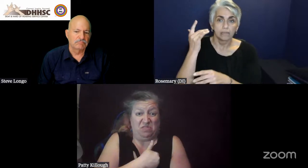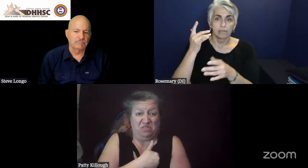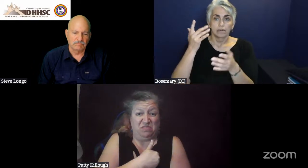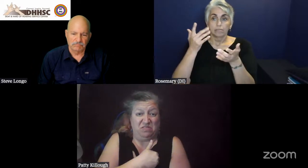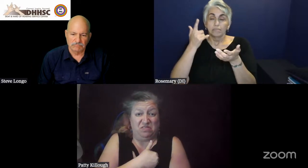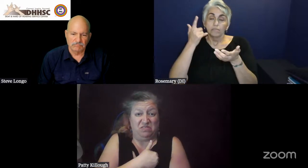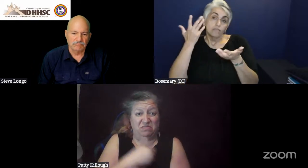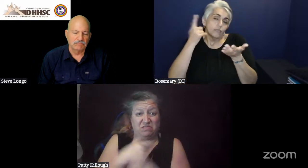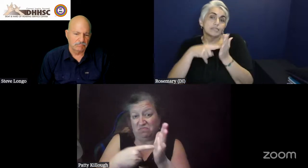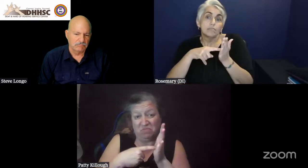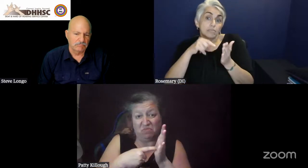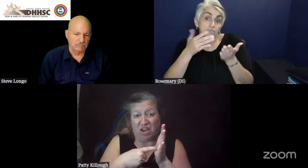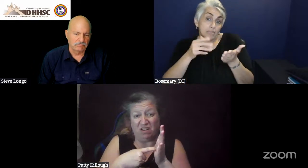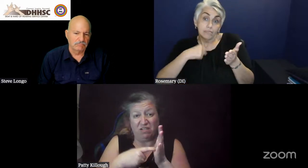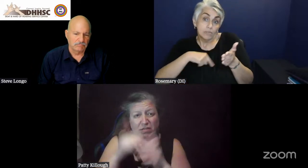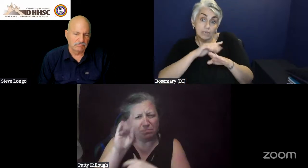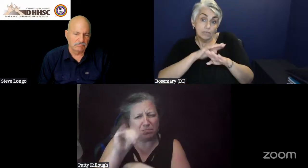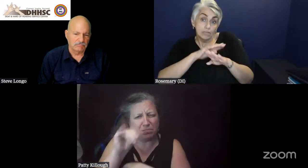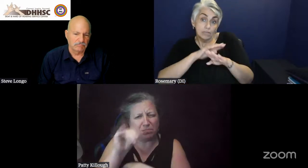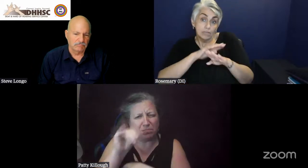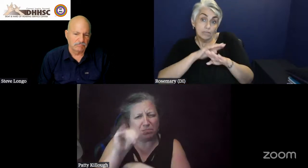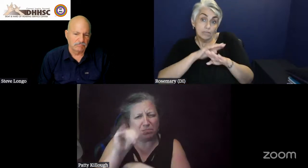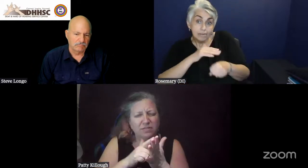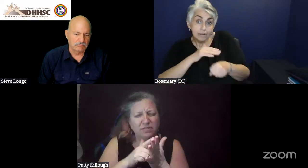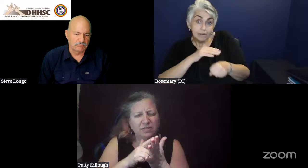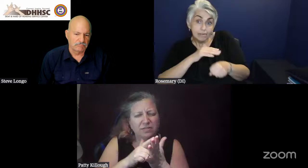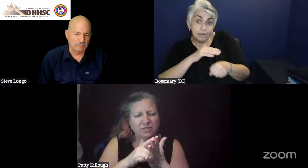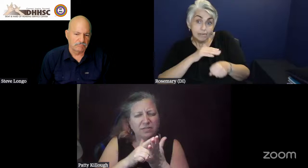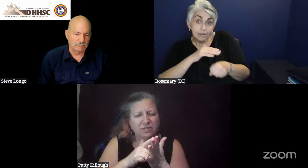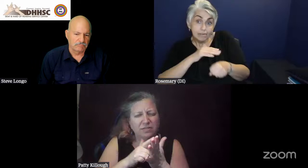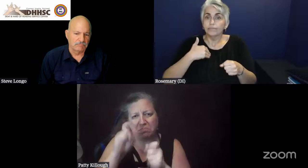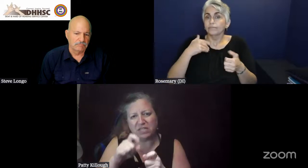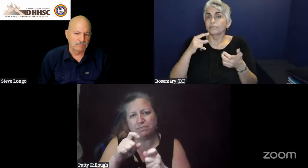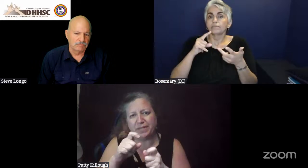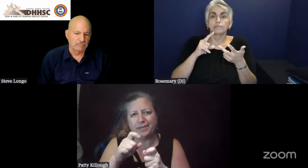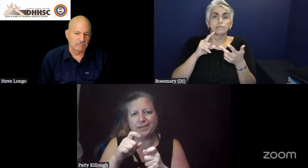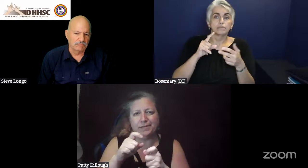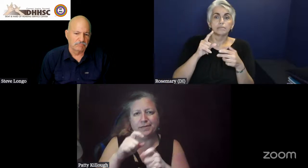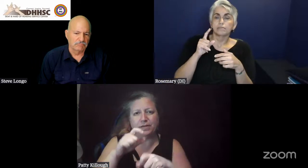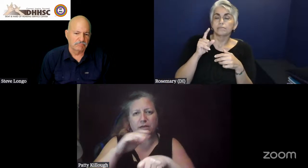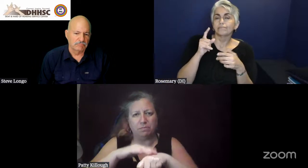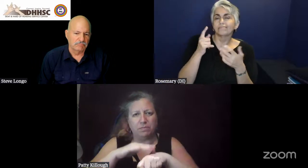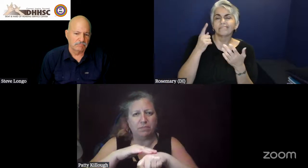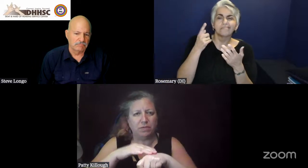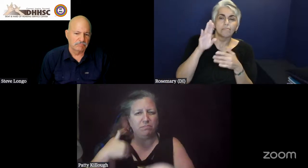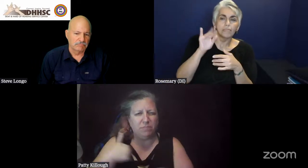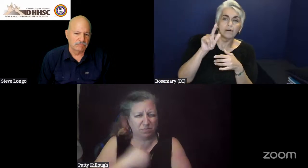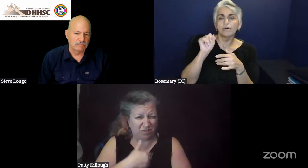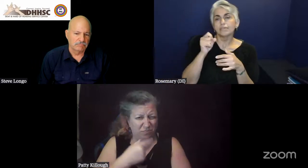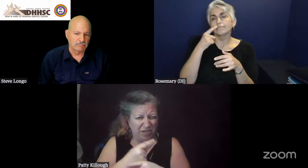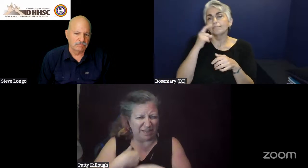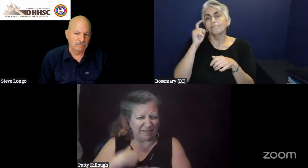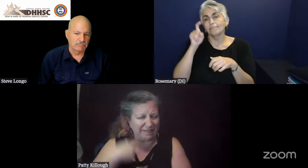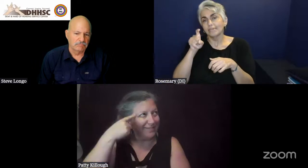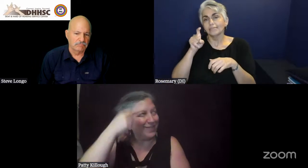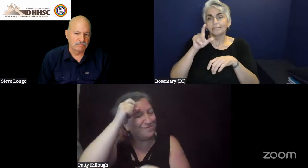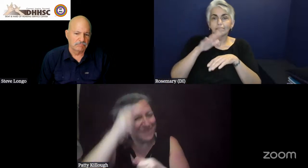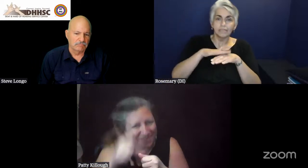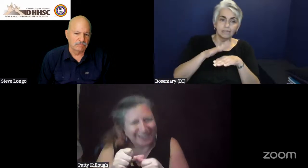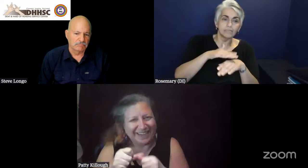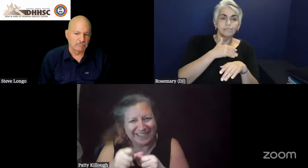there aren't enough members as required by law. I